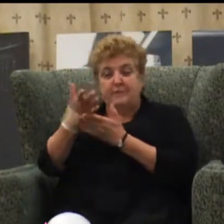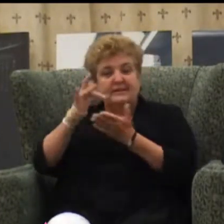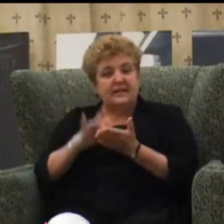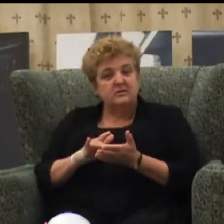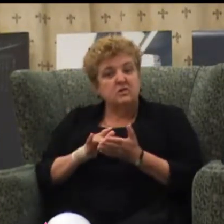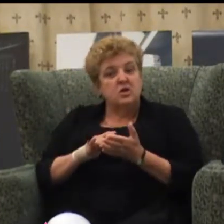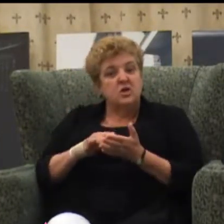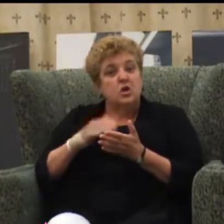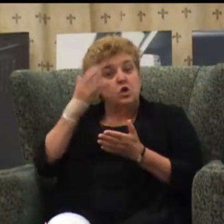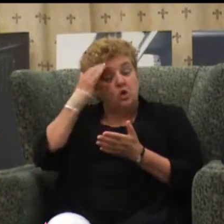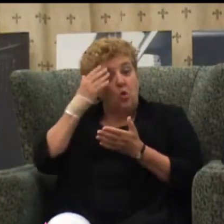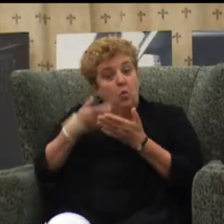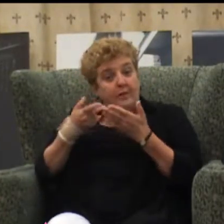us.